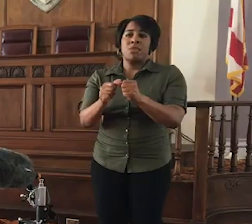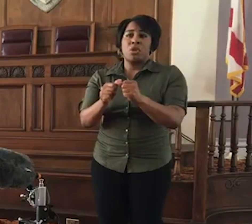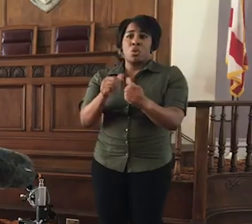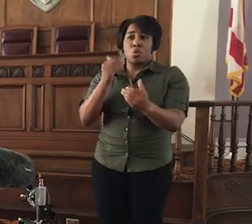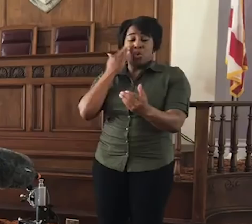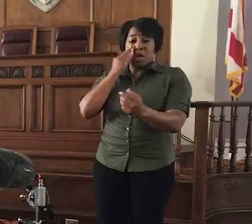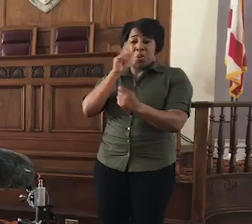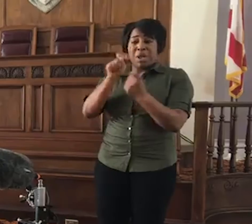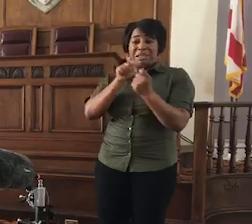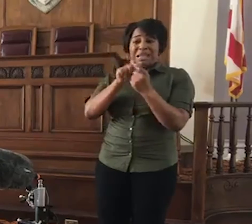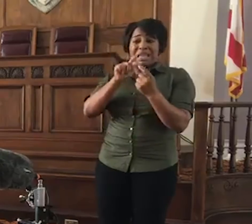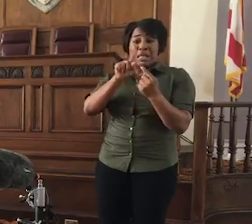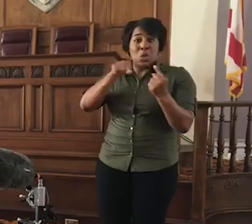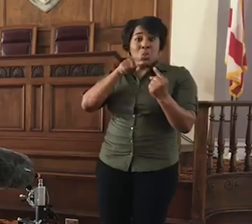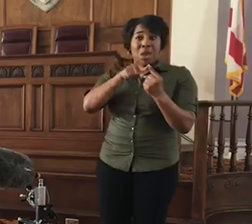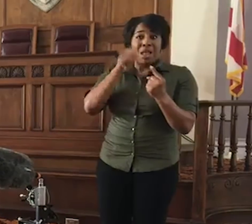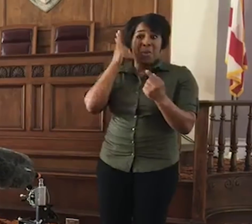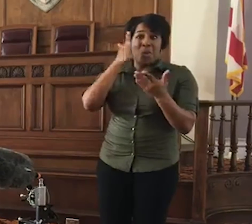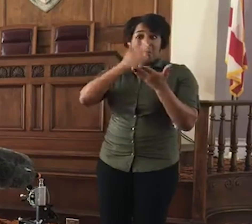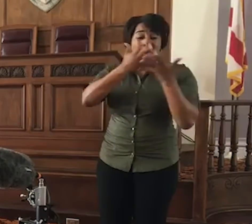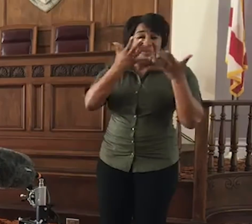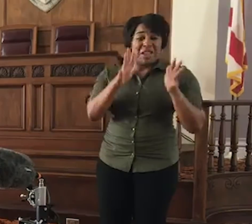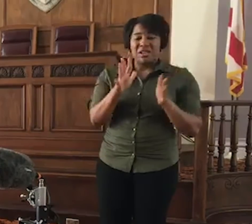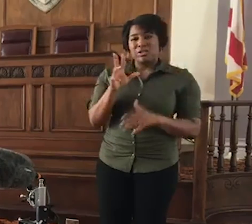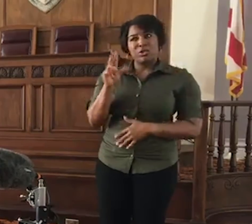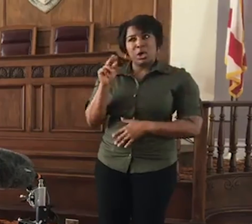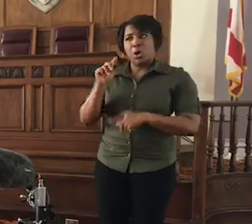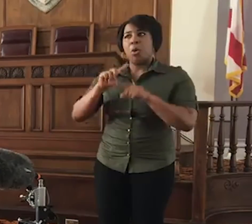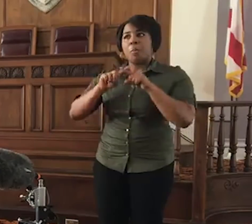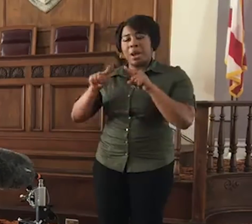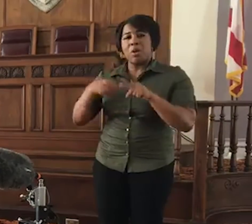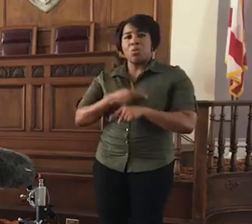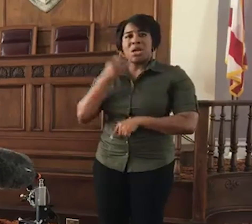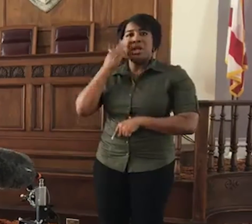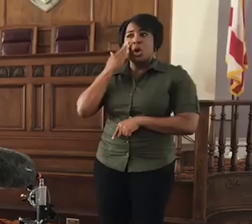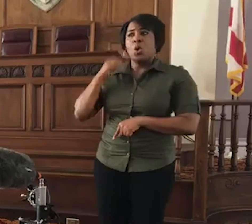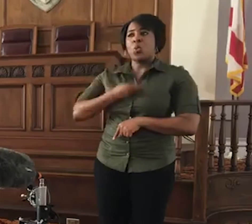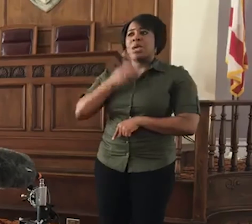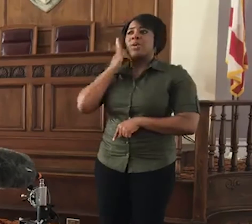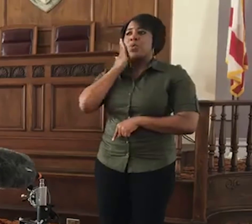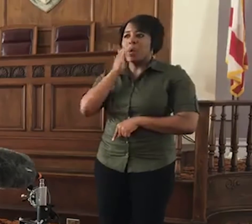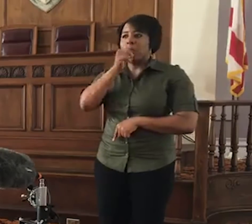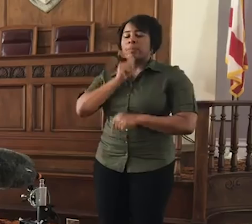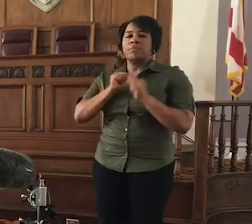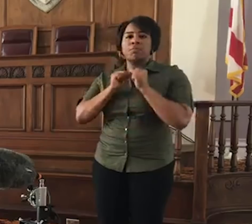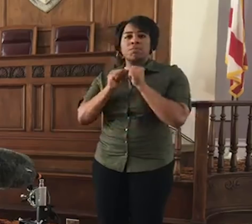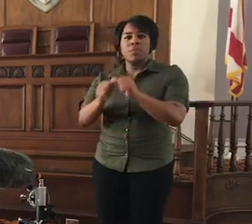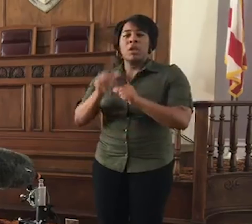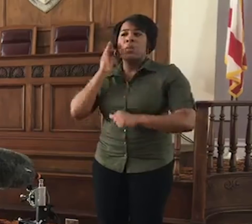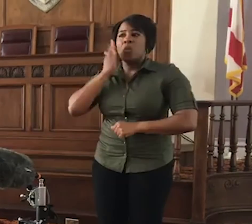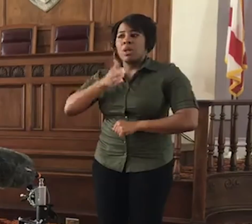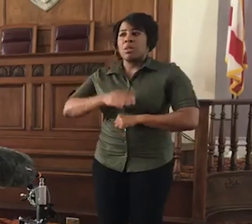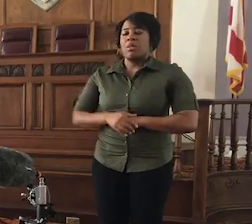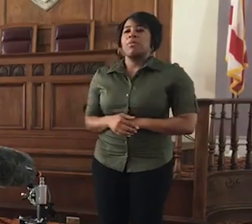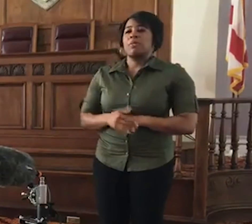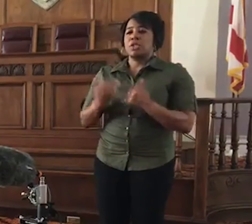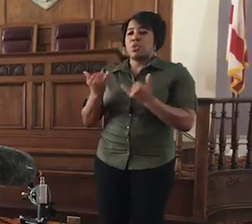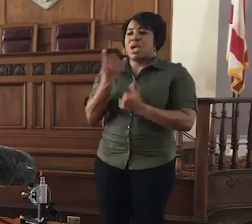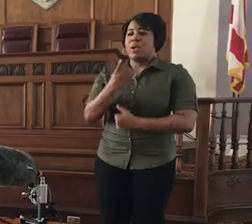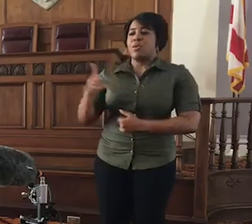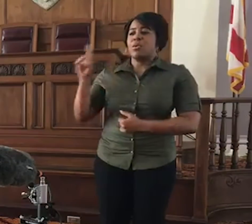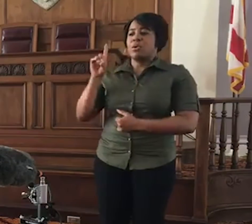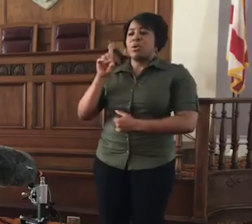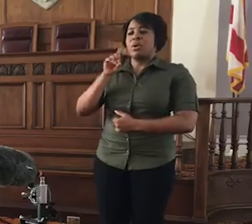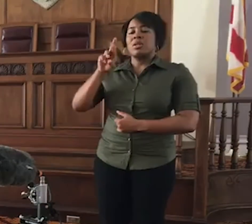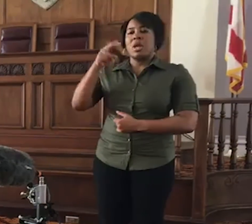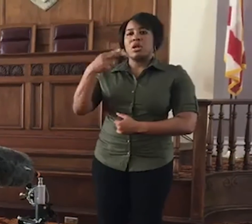we will get through this. So let me invite Dr. Harris to come and give his statement, and then we'll be happy to